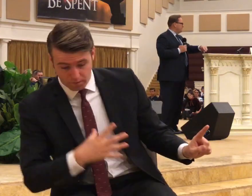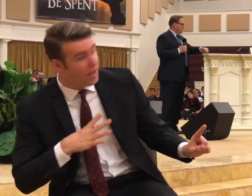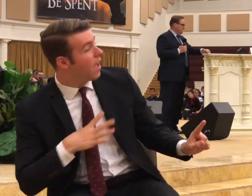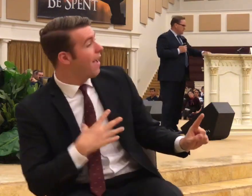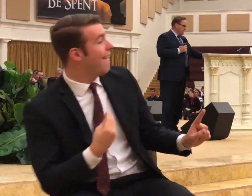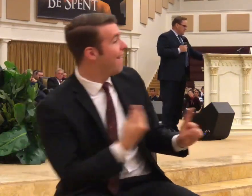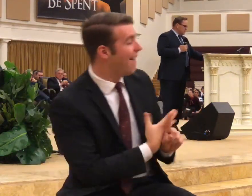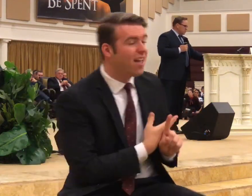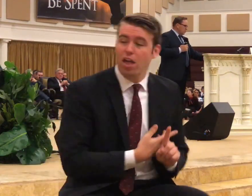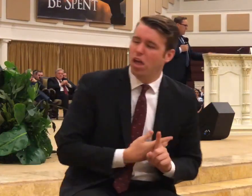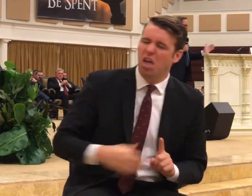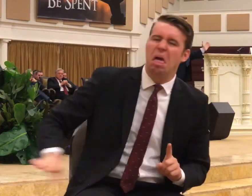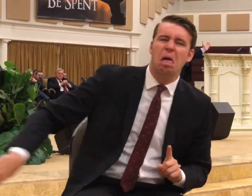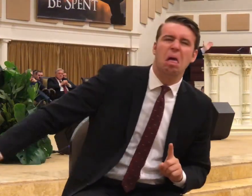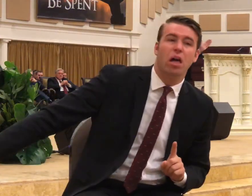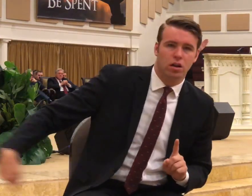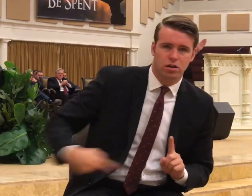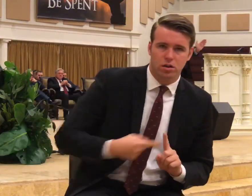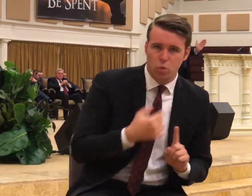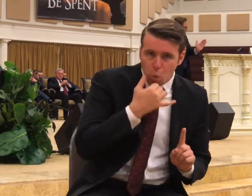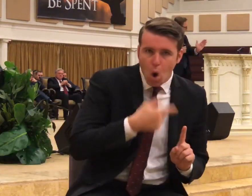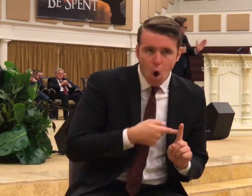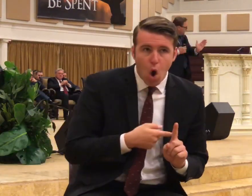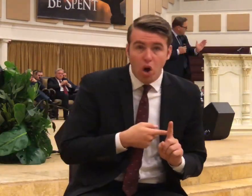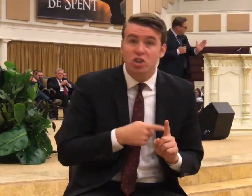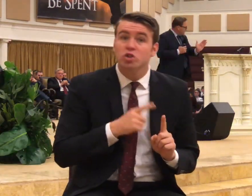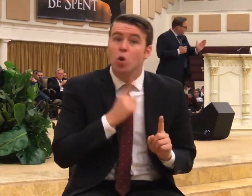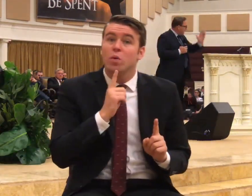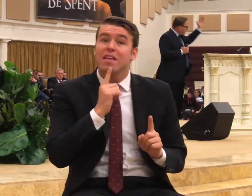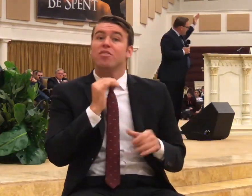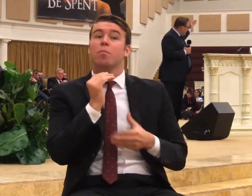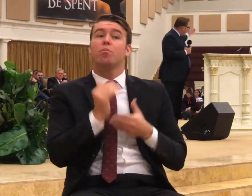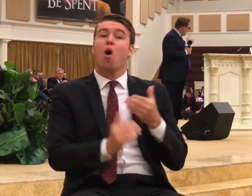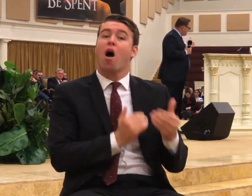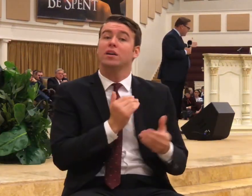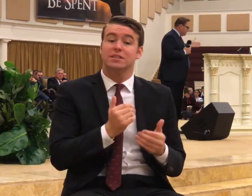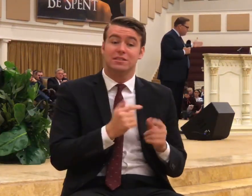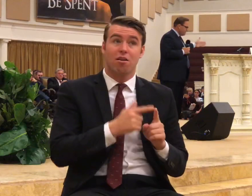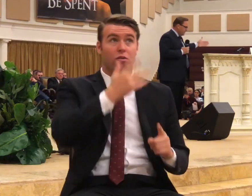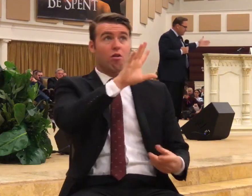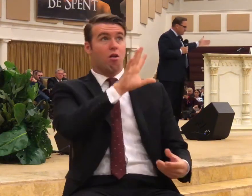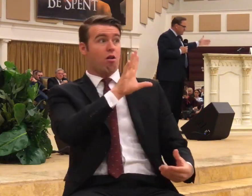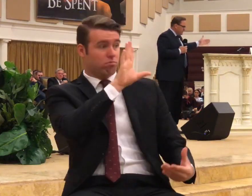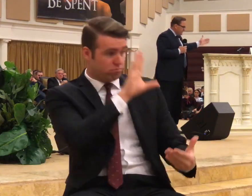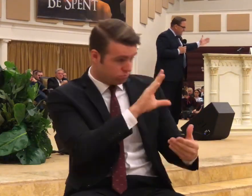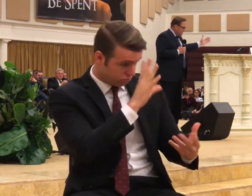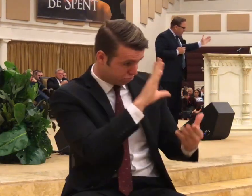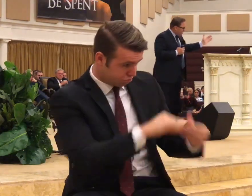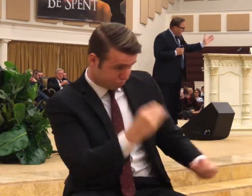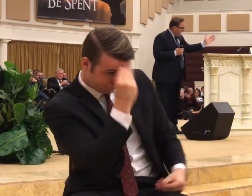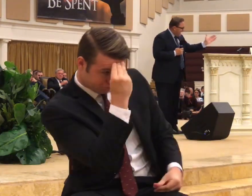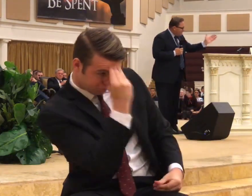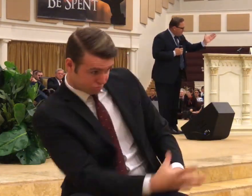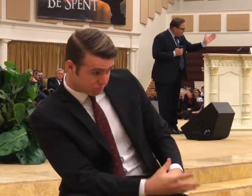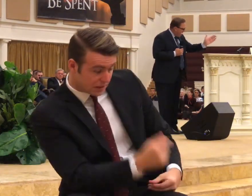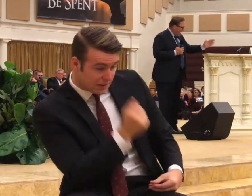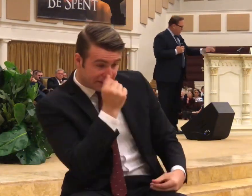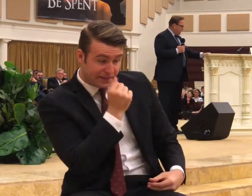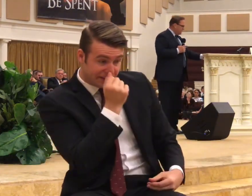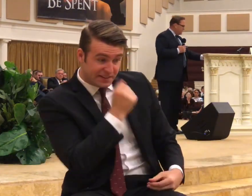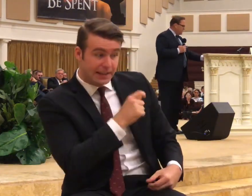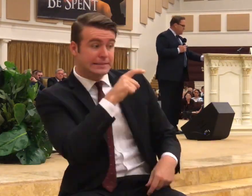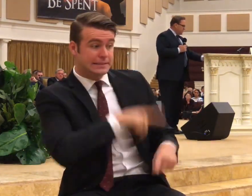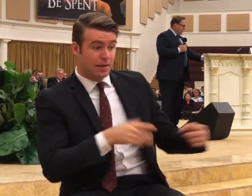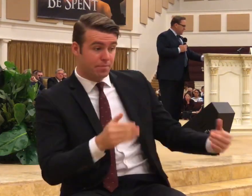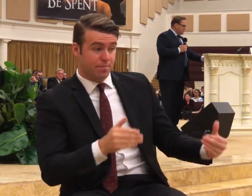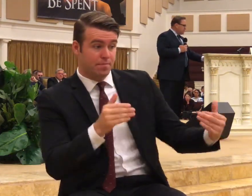him. So in the process, after the interruption, in the time of